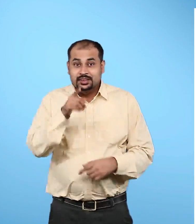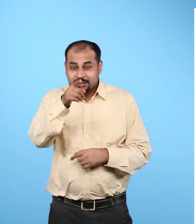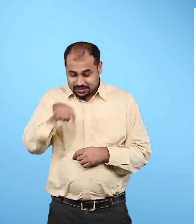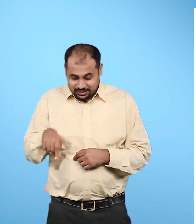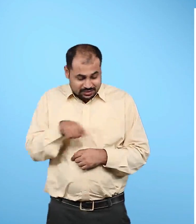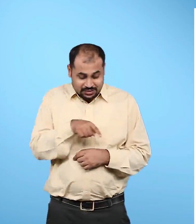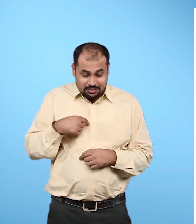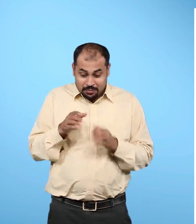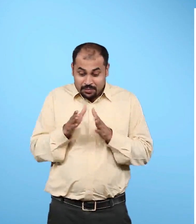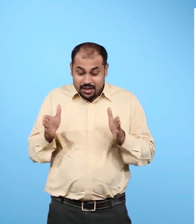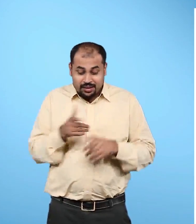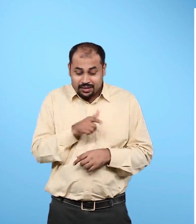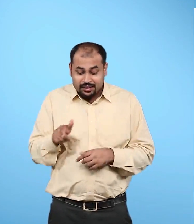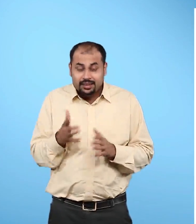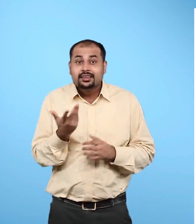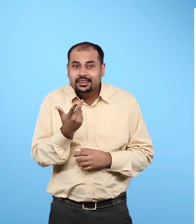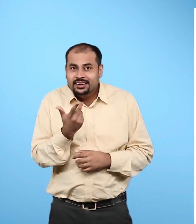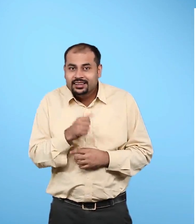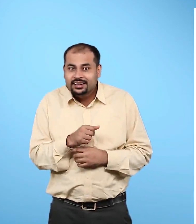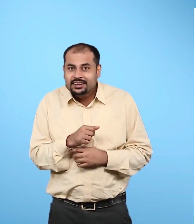So, whose foot is bigger?